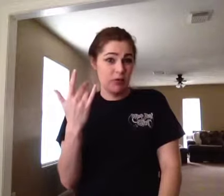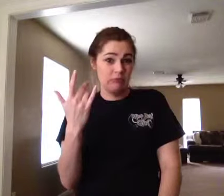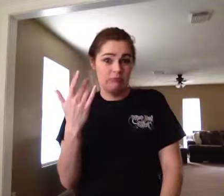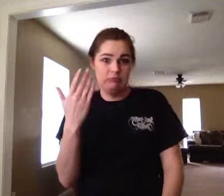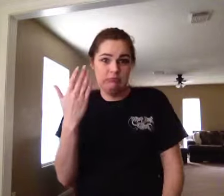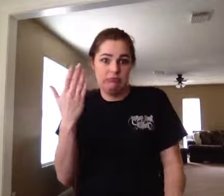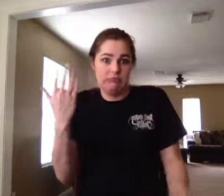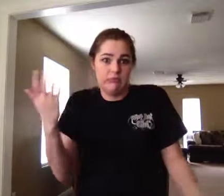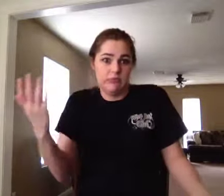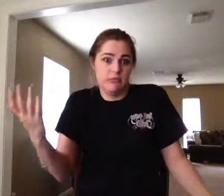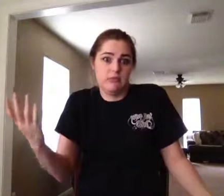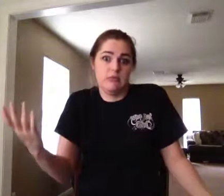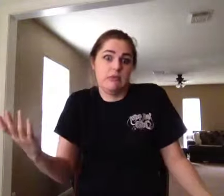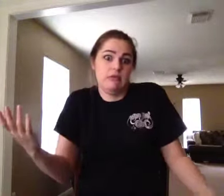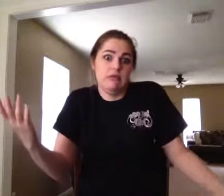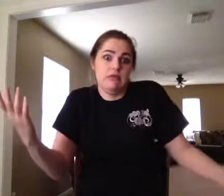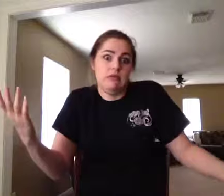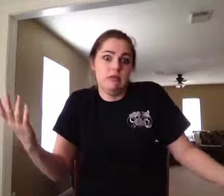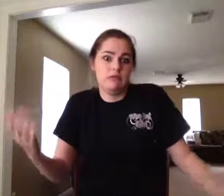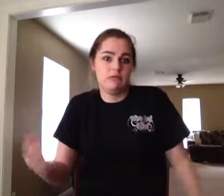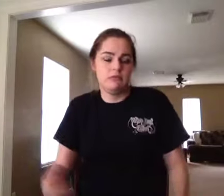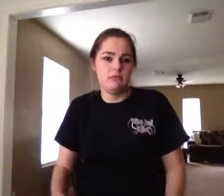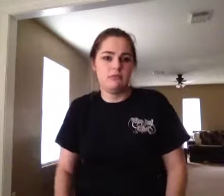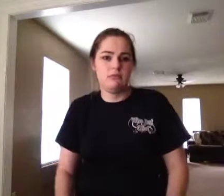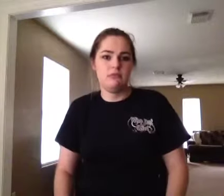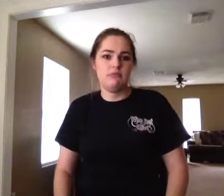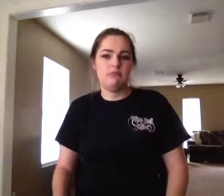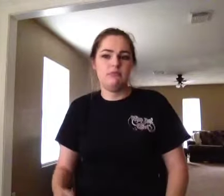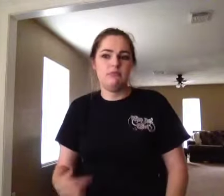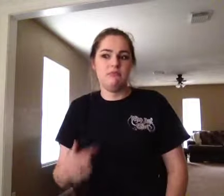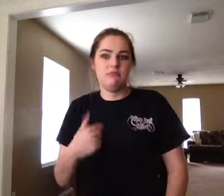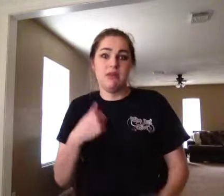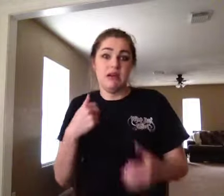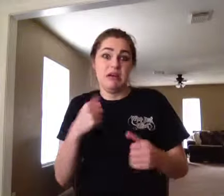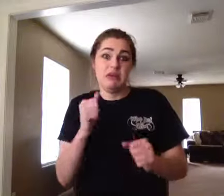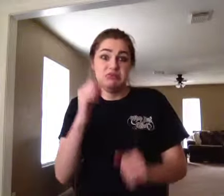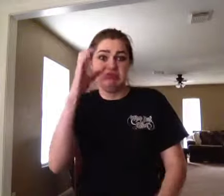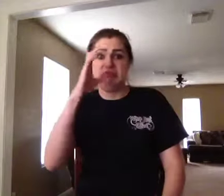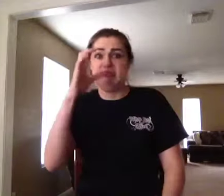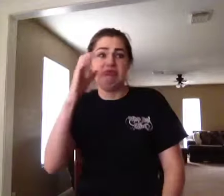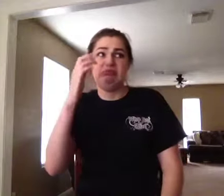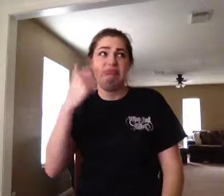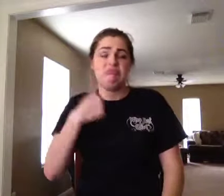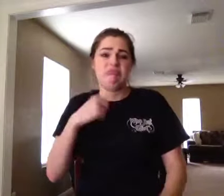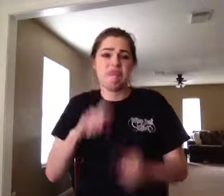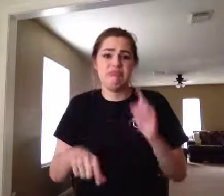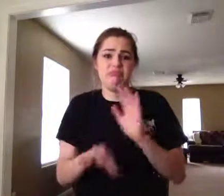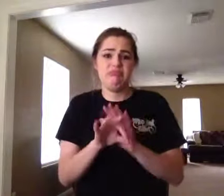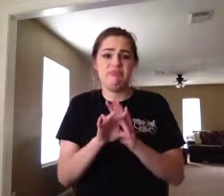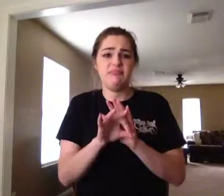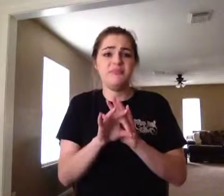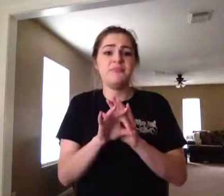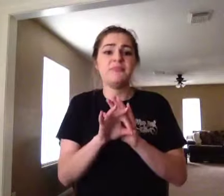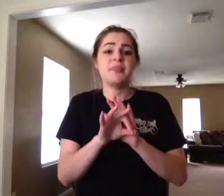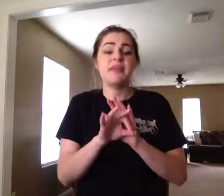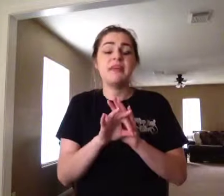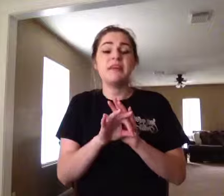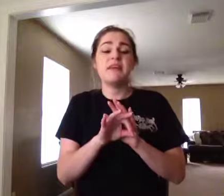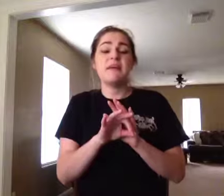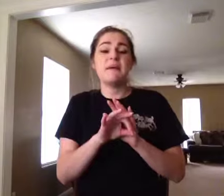From Latin or something? I'll try looking it up. I can't find it. Maybe someone can write to me, but It's traditionally denoted by the letter Z. Again,